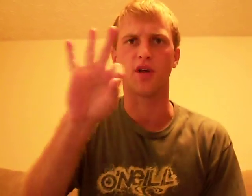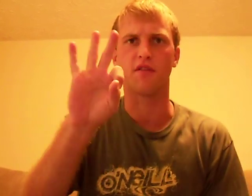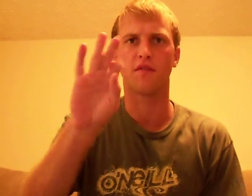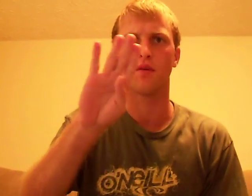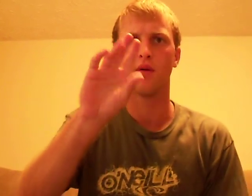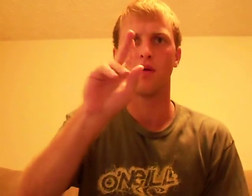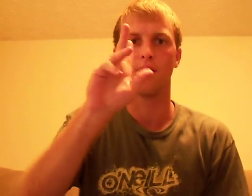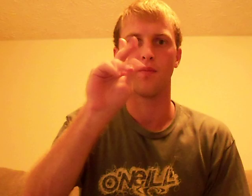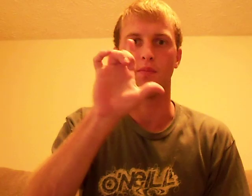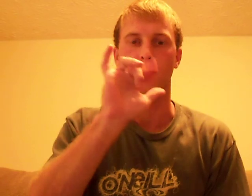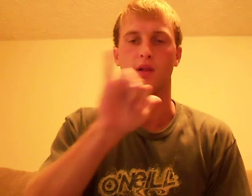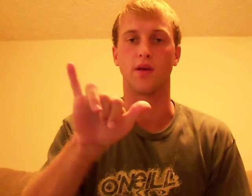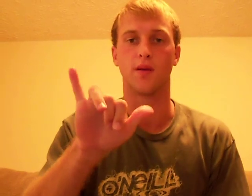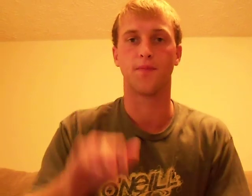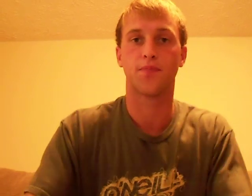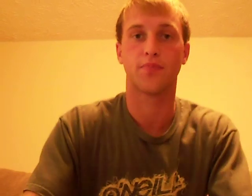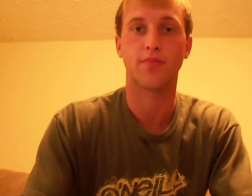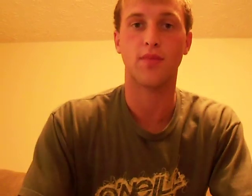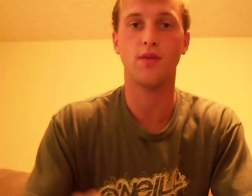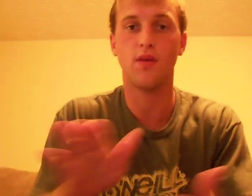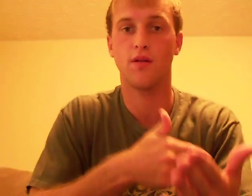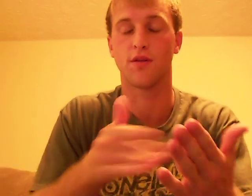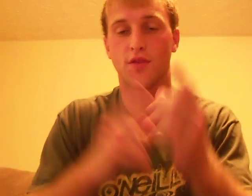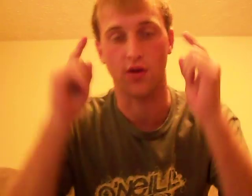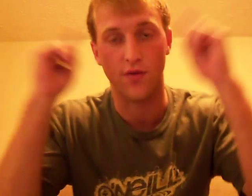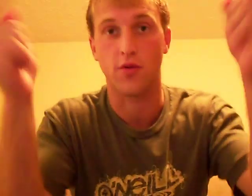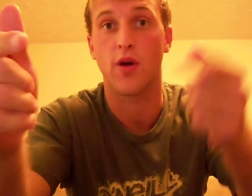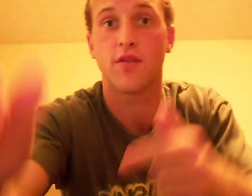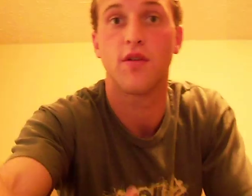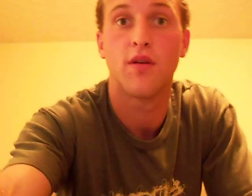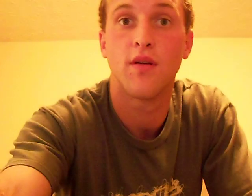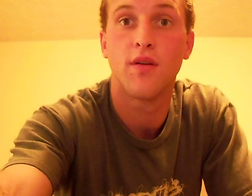Jeff Buckley. The song is requested.